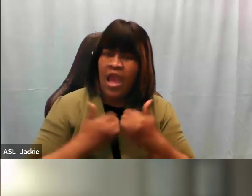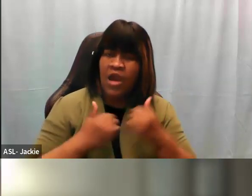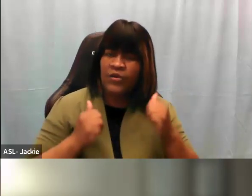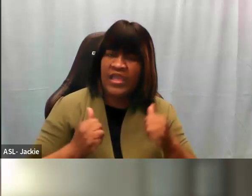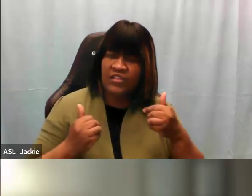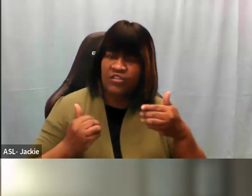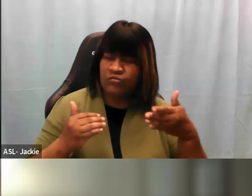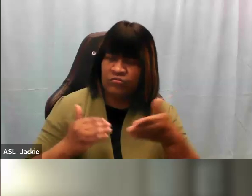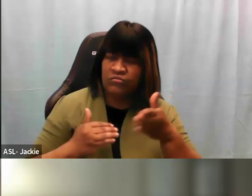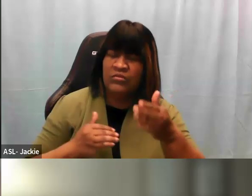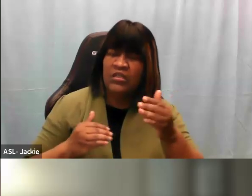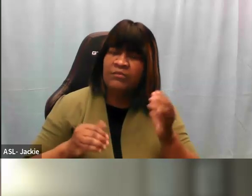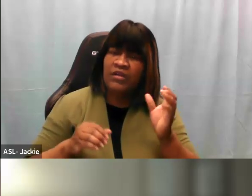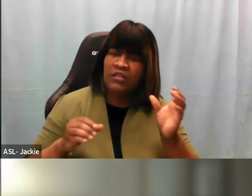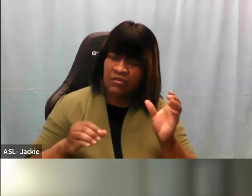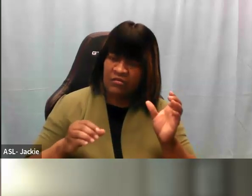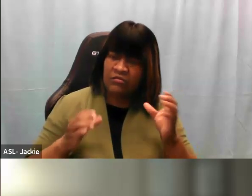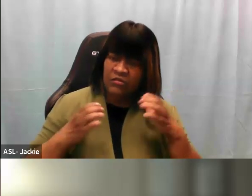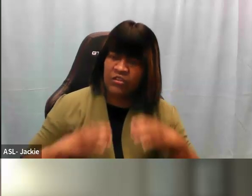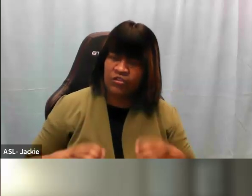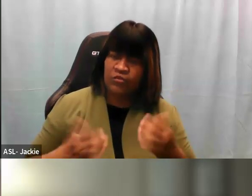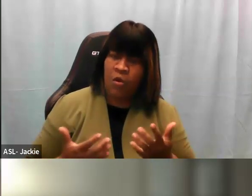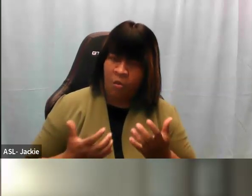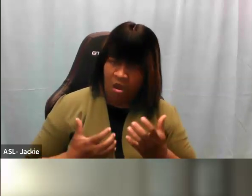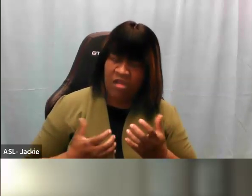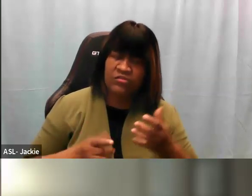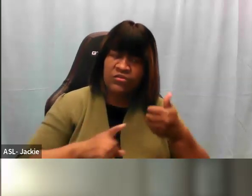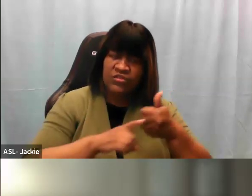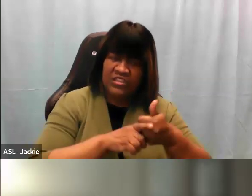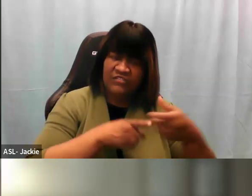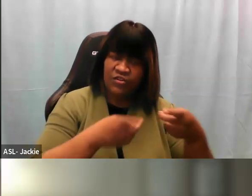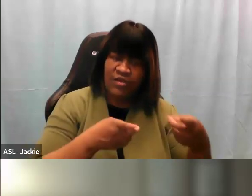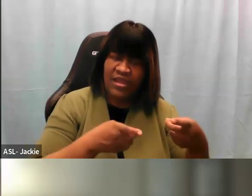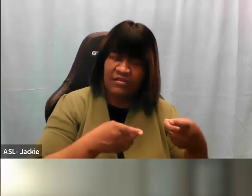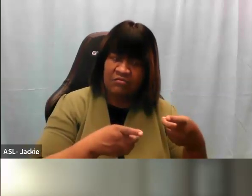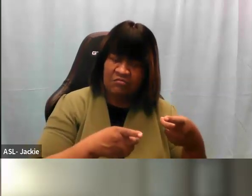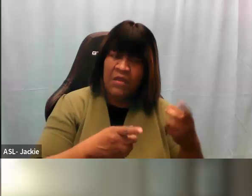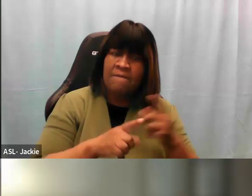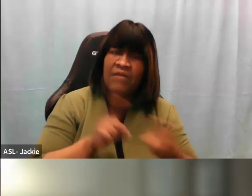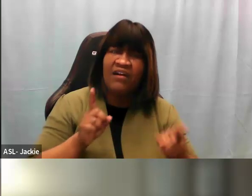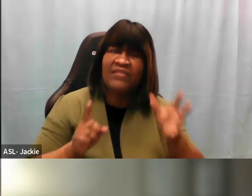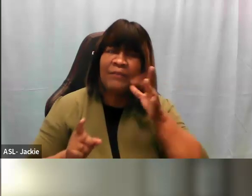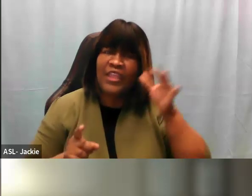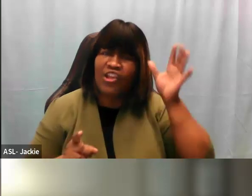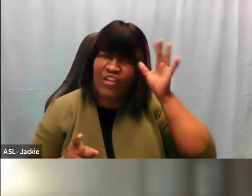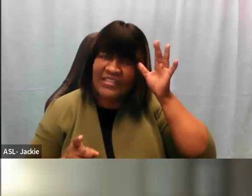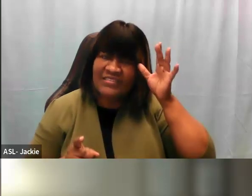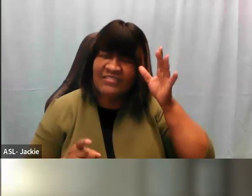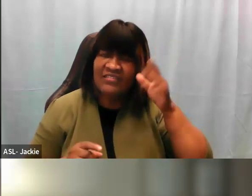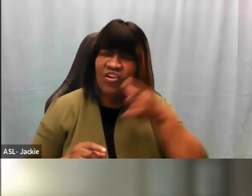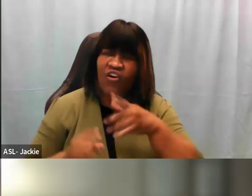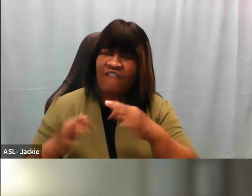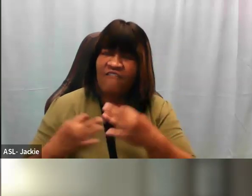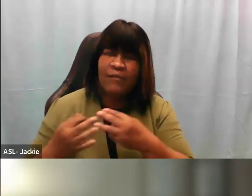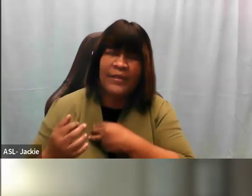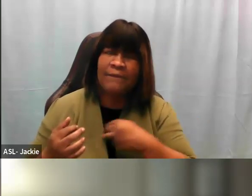a consumer wants to self-direct and make their own choices, but a family or parent, a parent or family